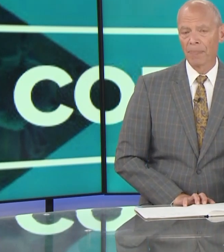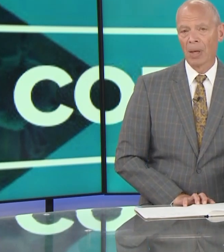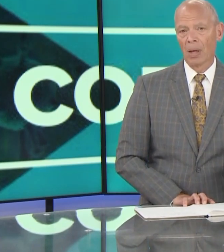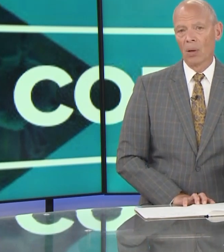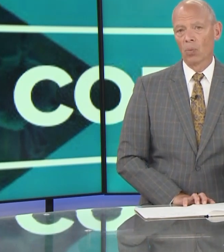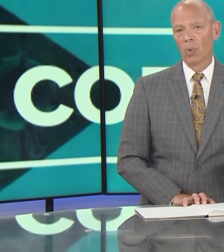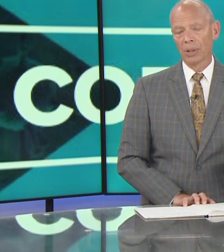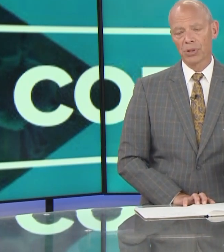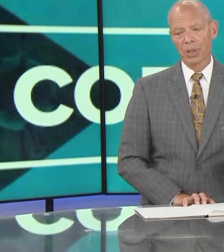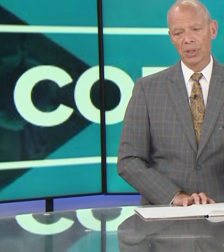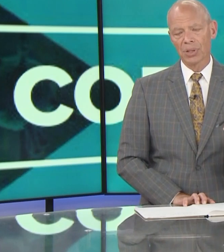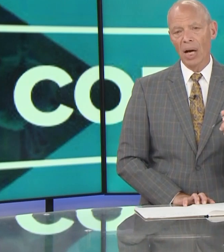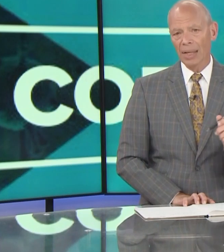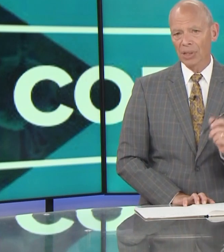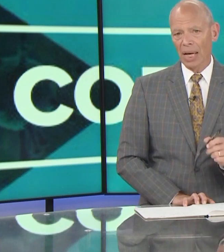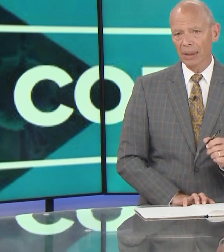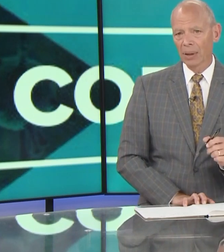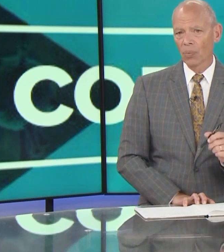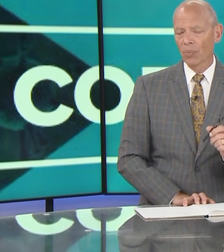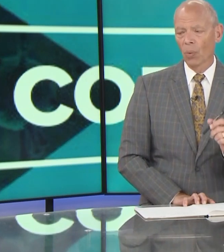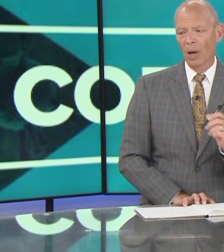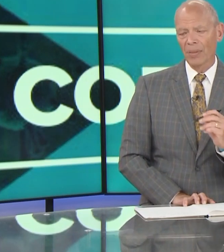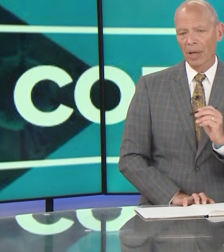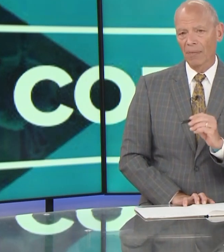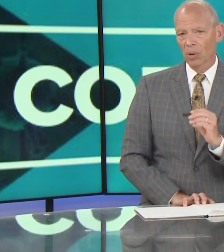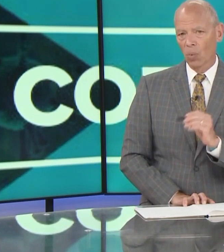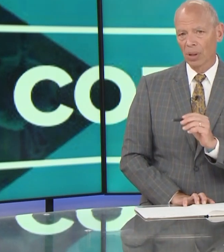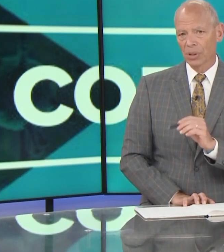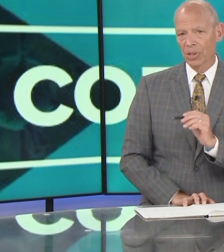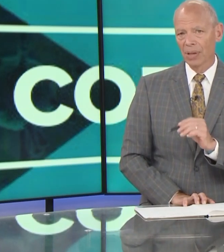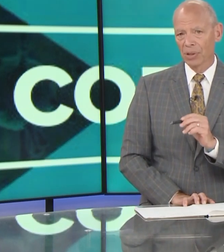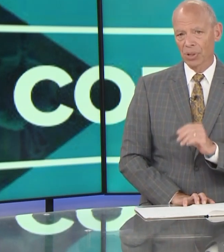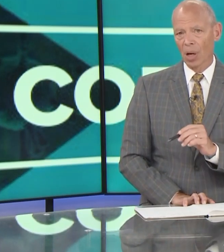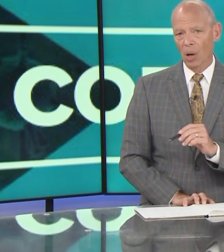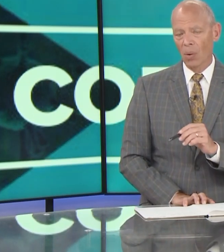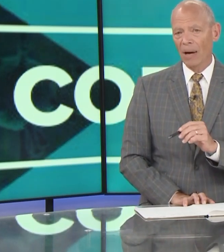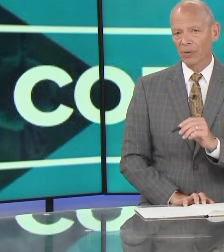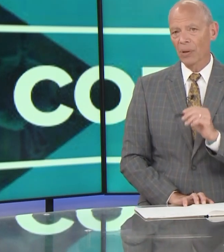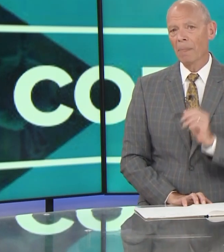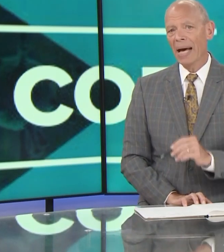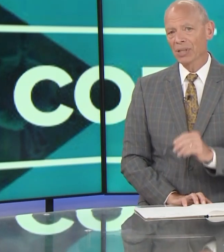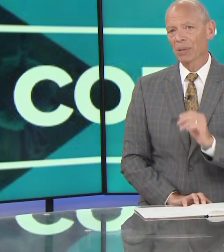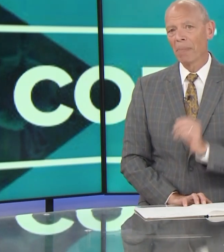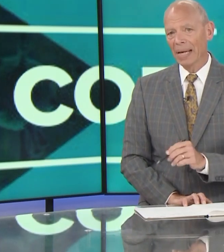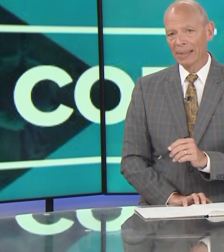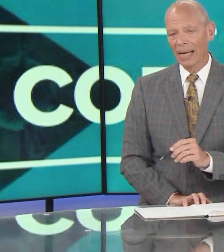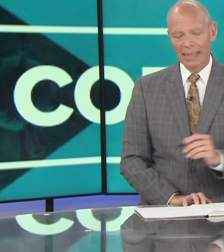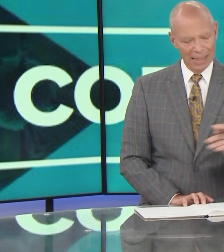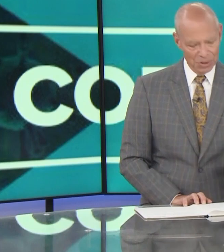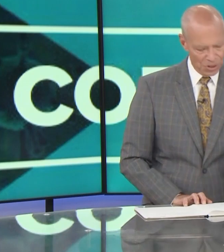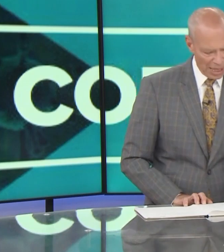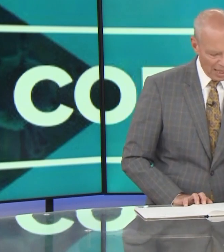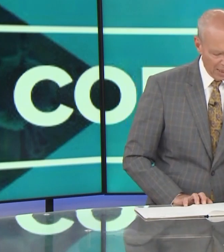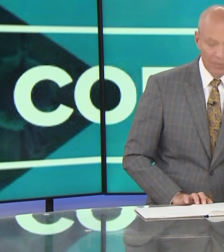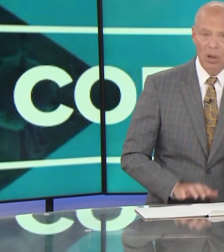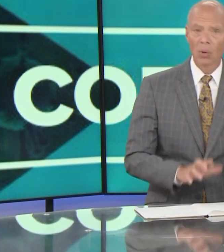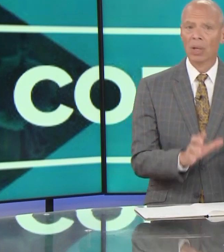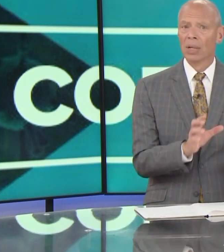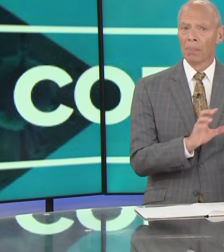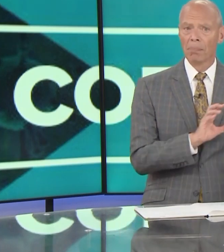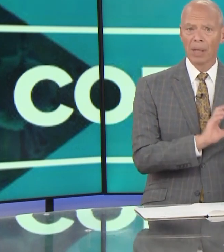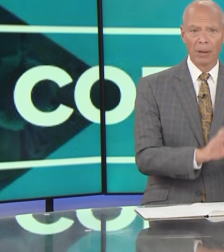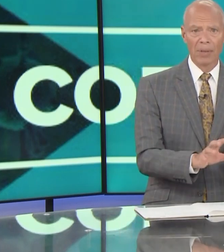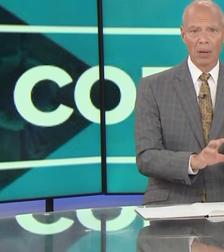cases, which is not exactly the way the governor wanted to see this go after the mask mandate. Instead, even